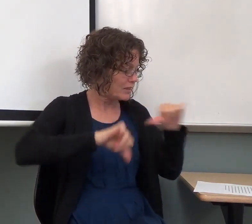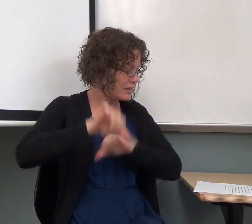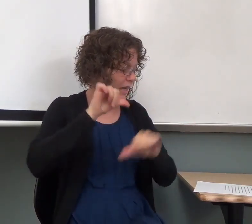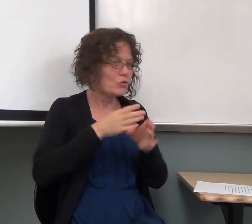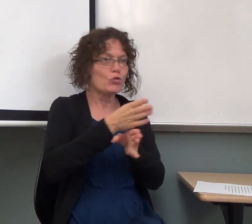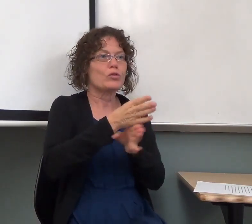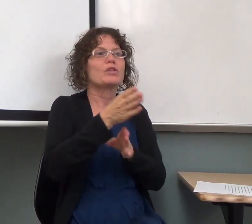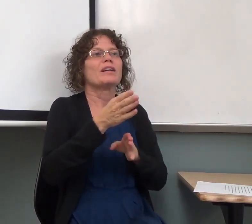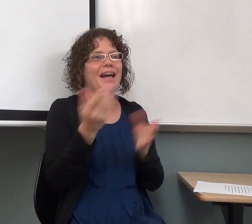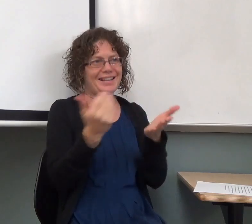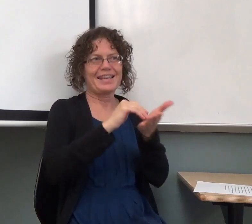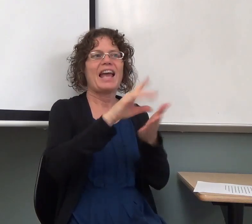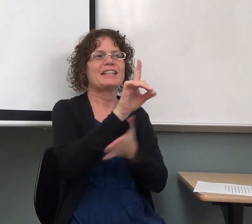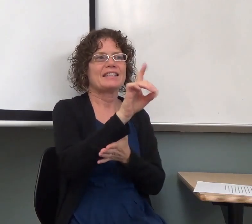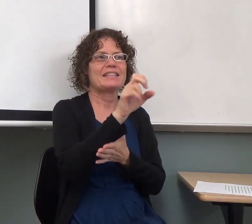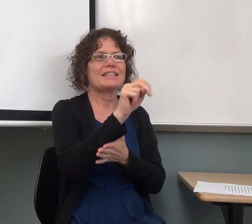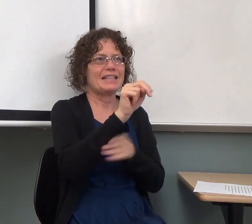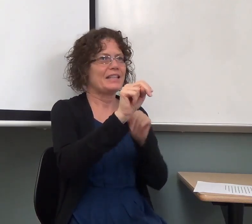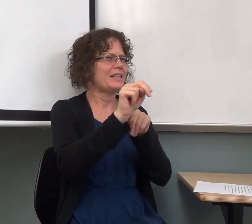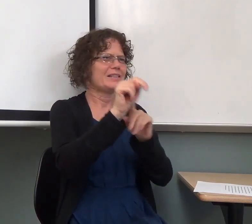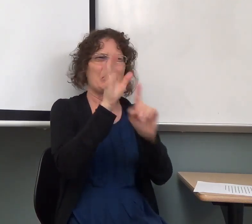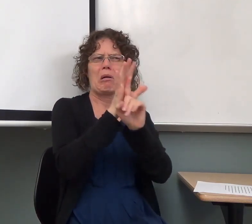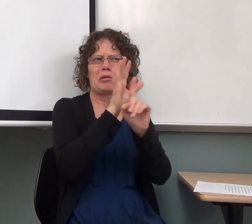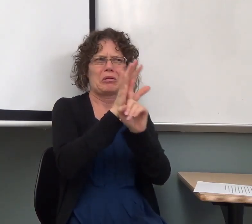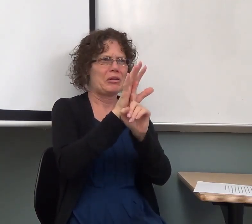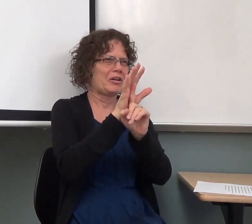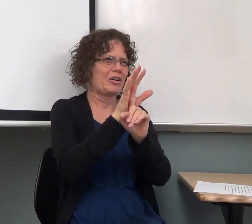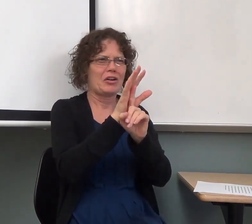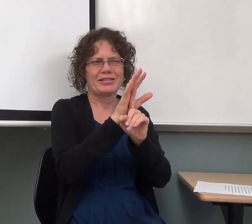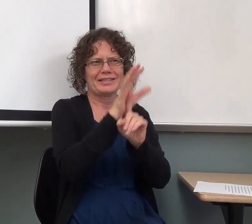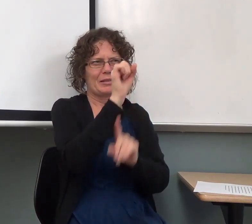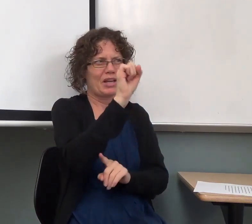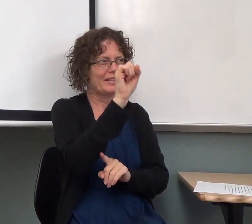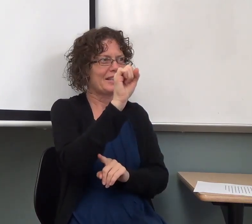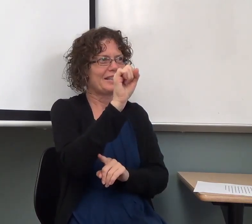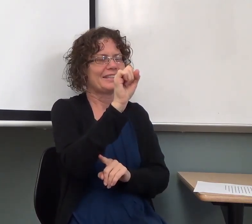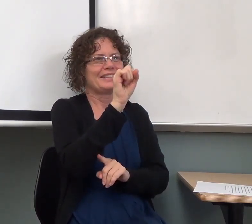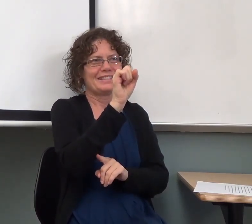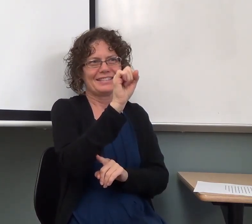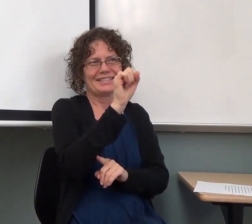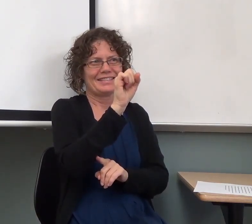again. Dean is a very popular subject. Dean is a hog. She's taken over every sentence.